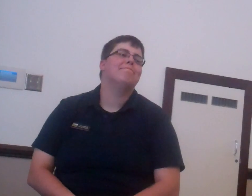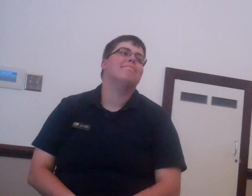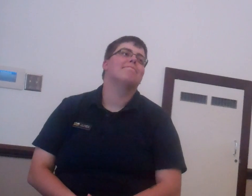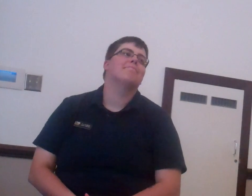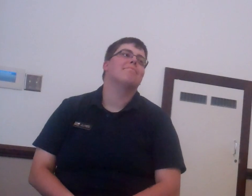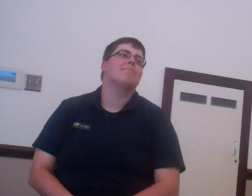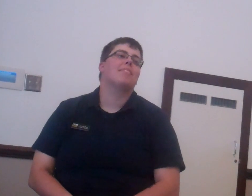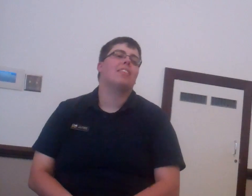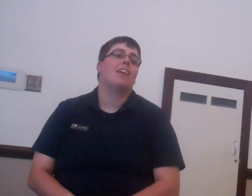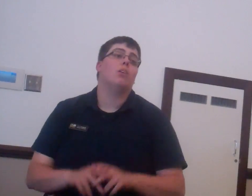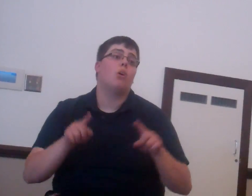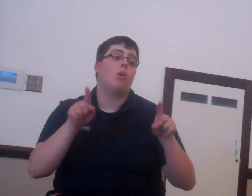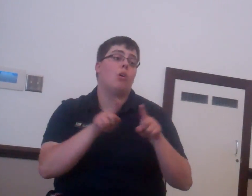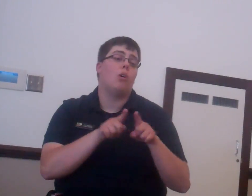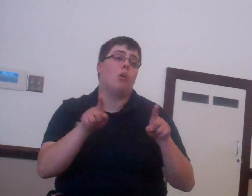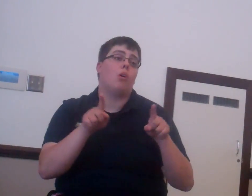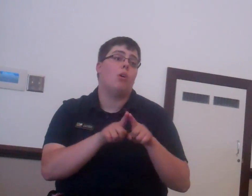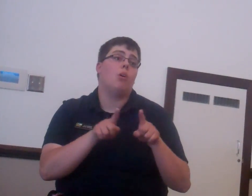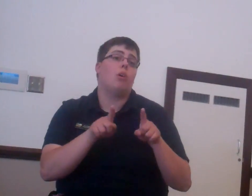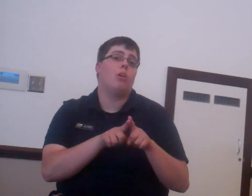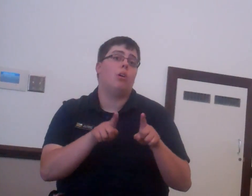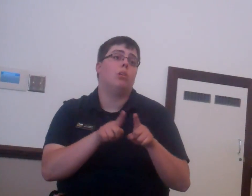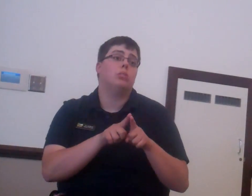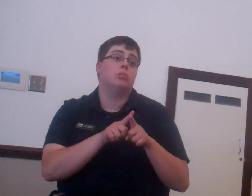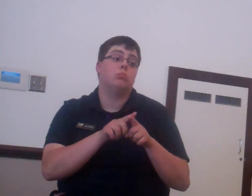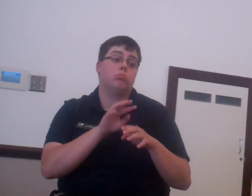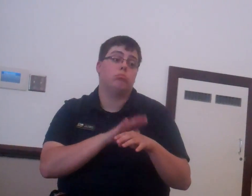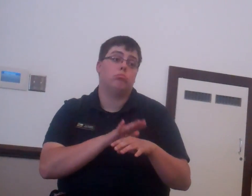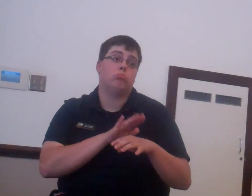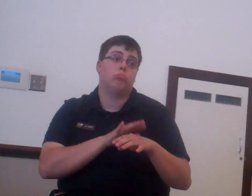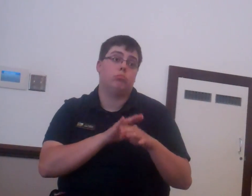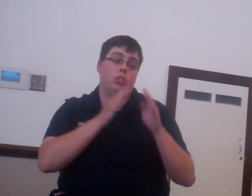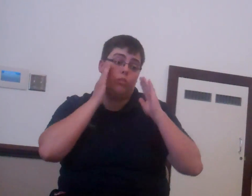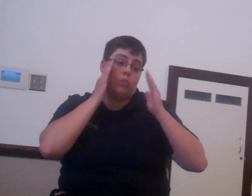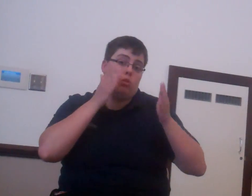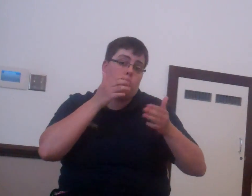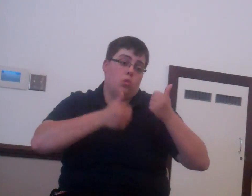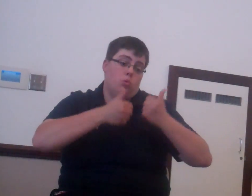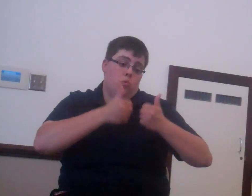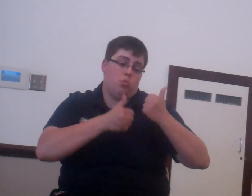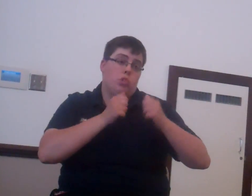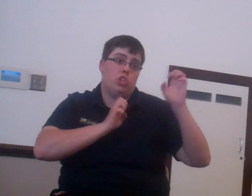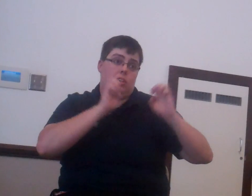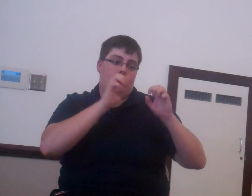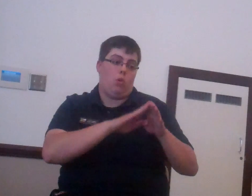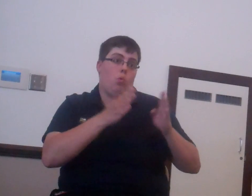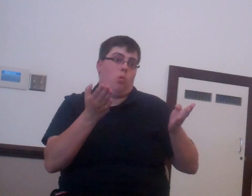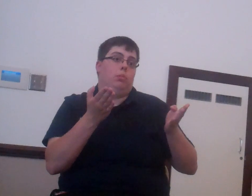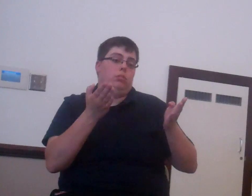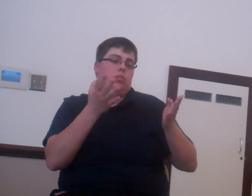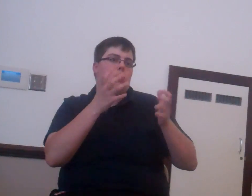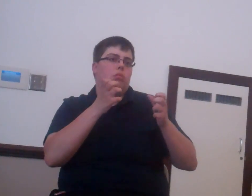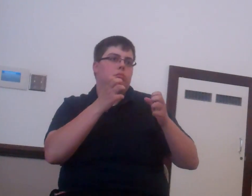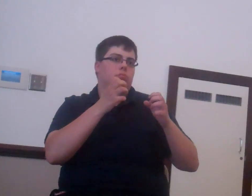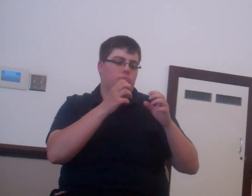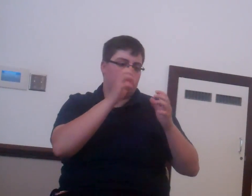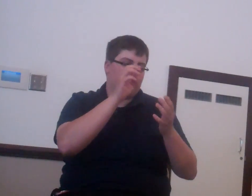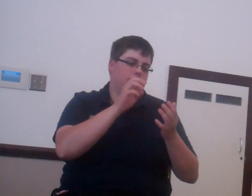that you're paying attention to which one you've opened and which one you're filling out, just so the right person gets your feedback. And just like